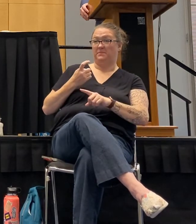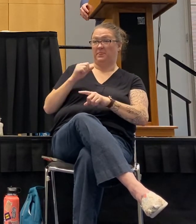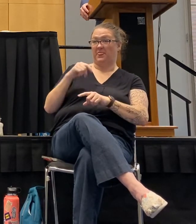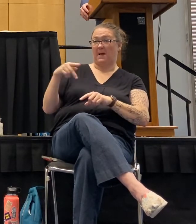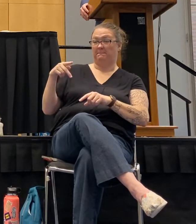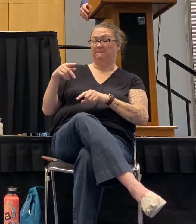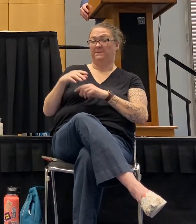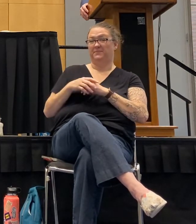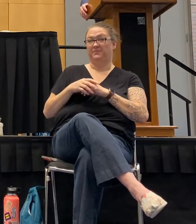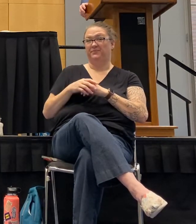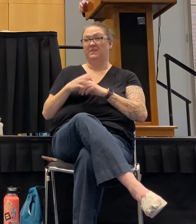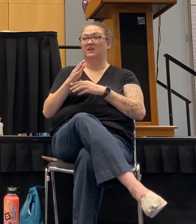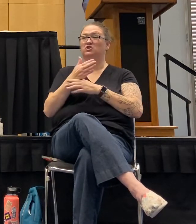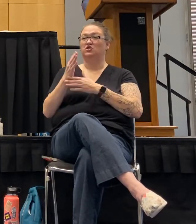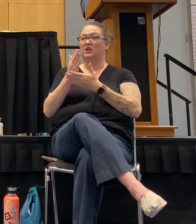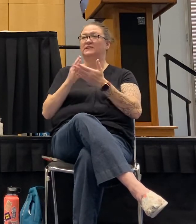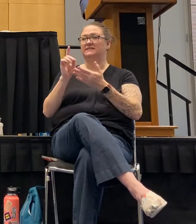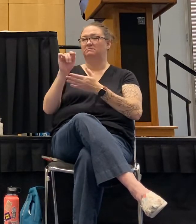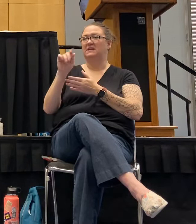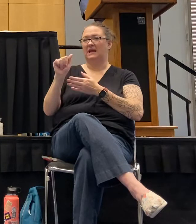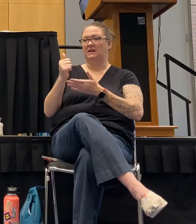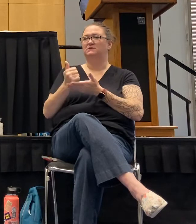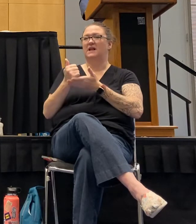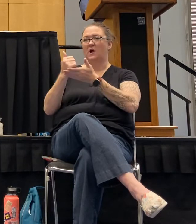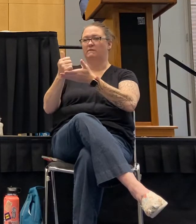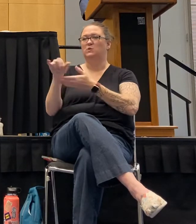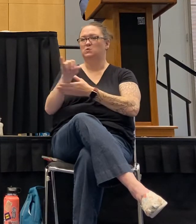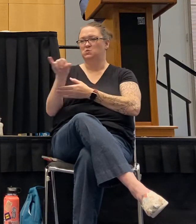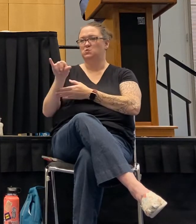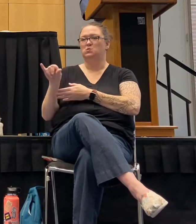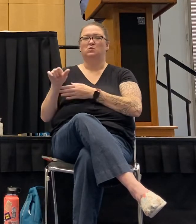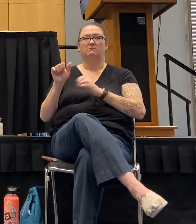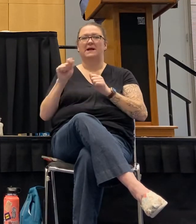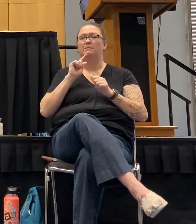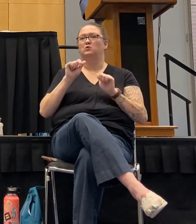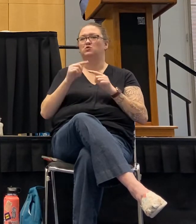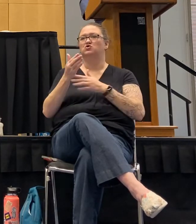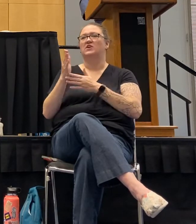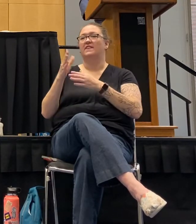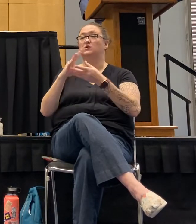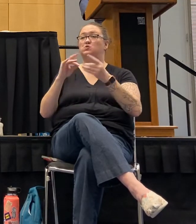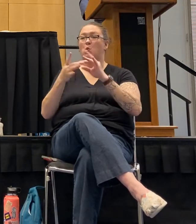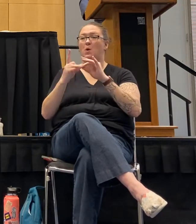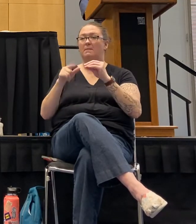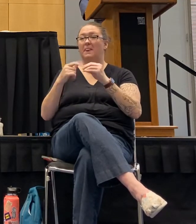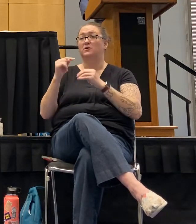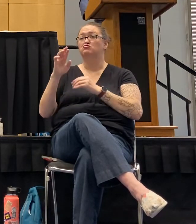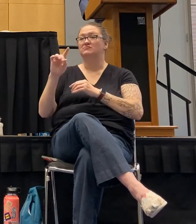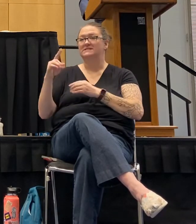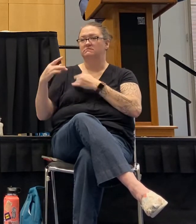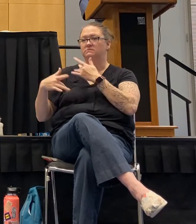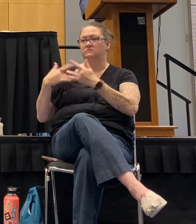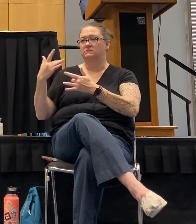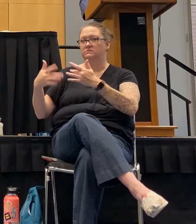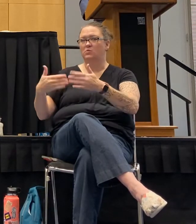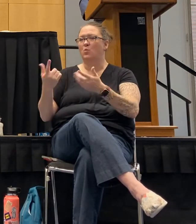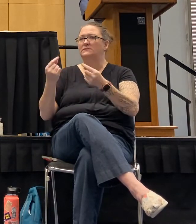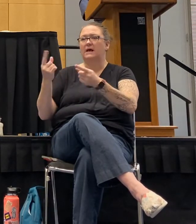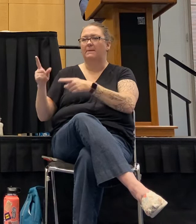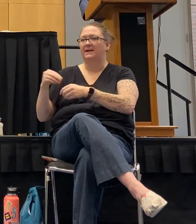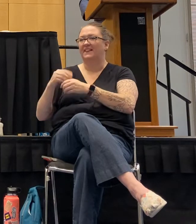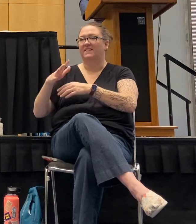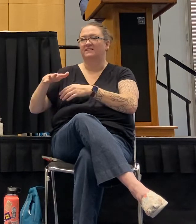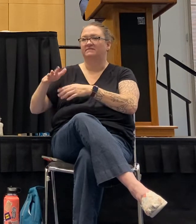well. And sharing some of that data has been helpful to be able to share the story about the trends and what's happening in the field is